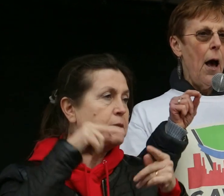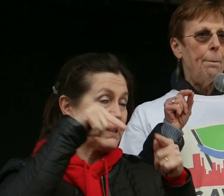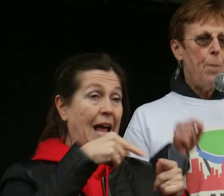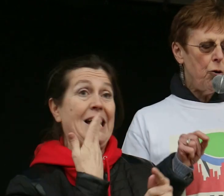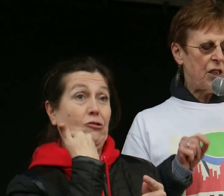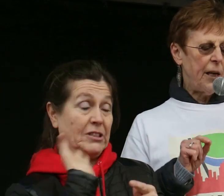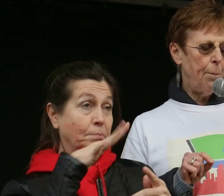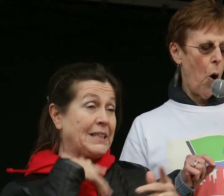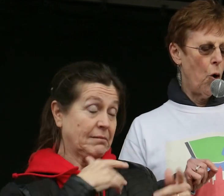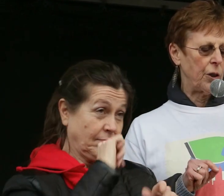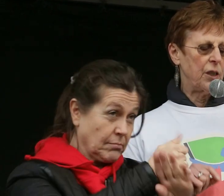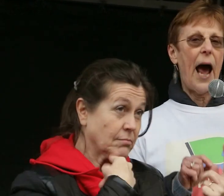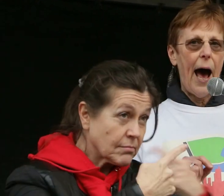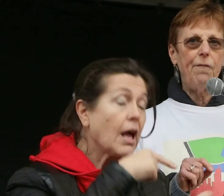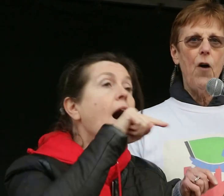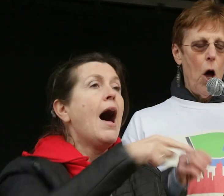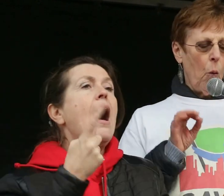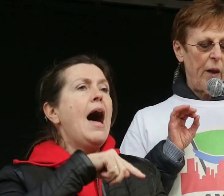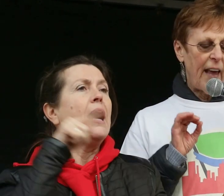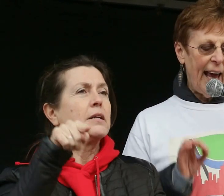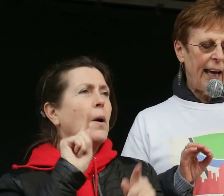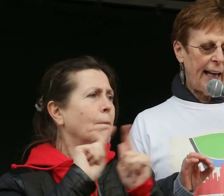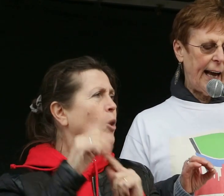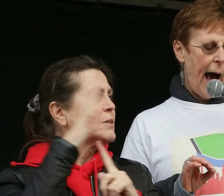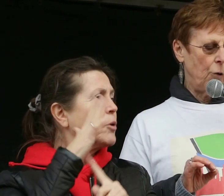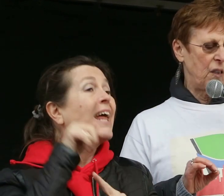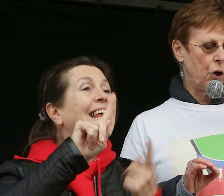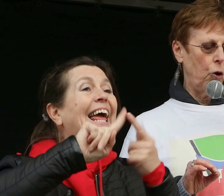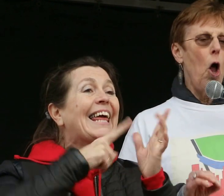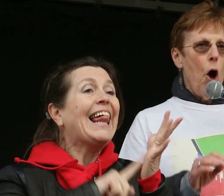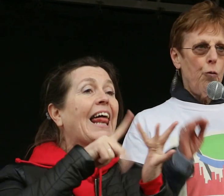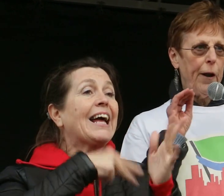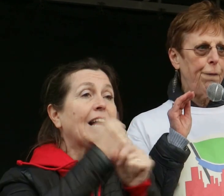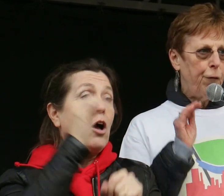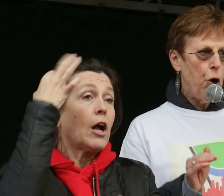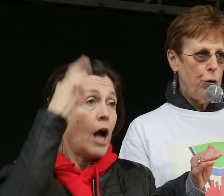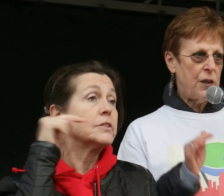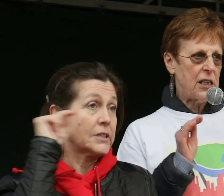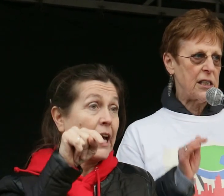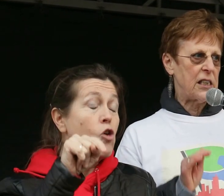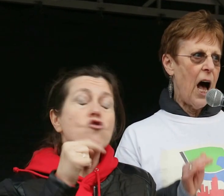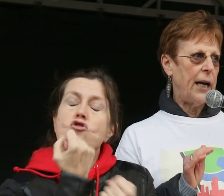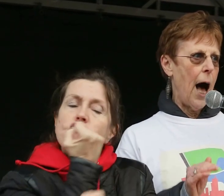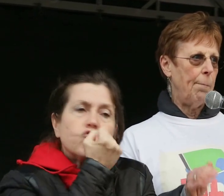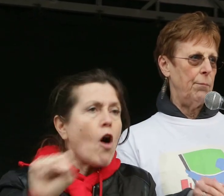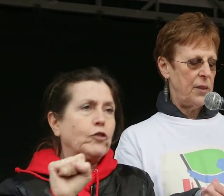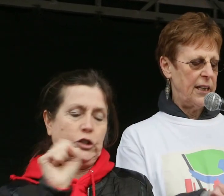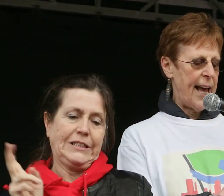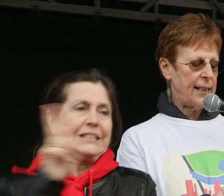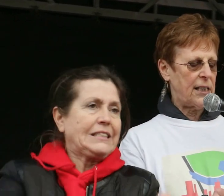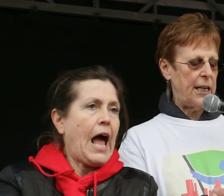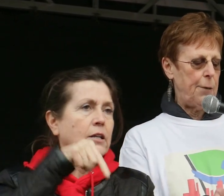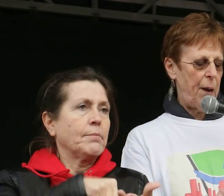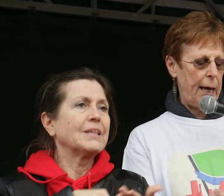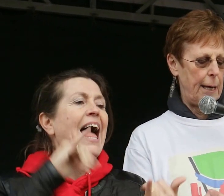recently, most important, have, with Ealing Council, refused to sign up to